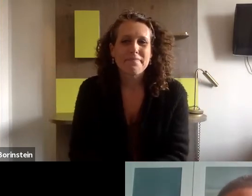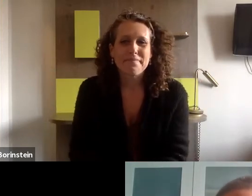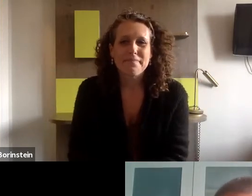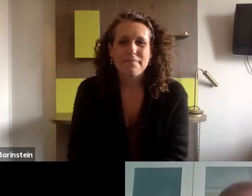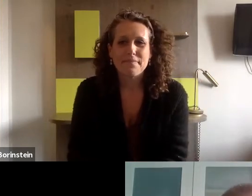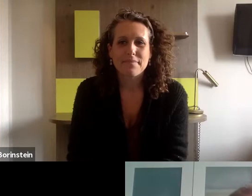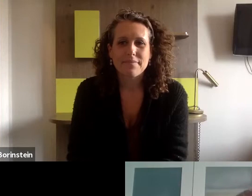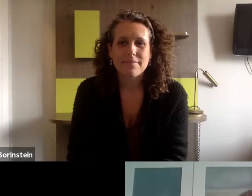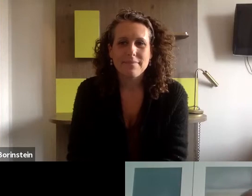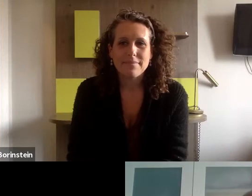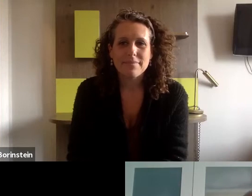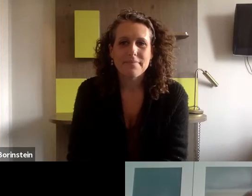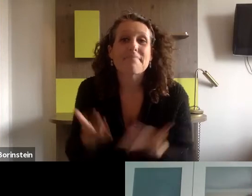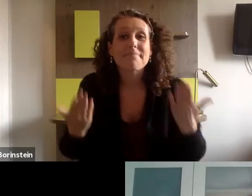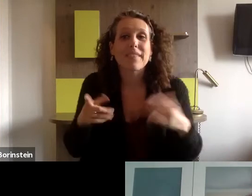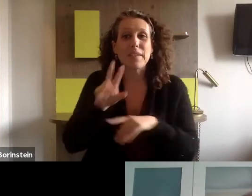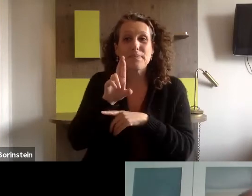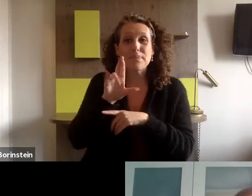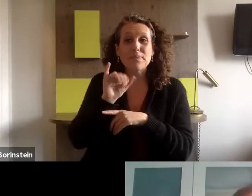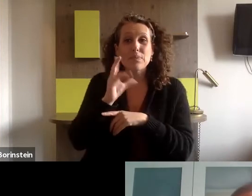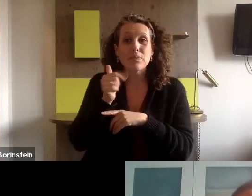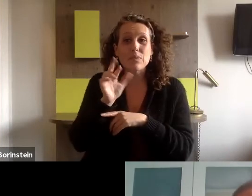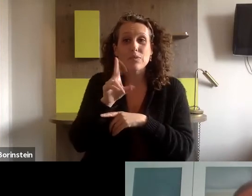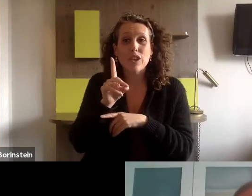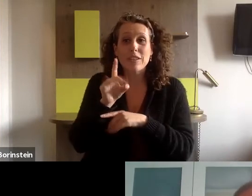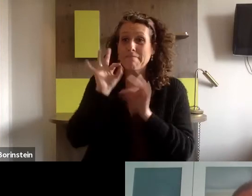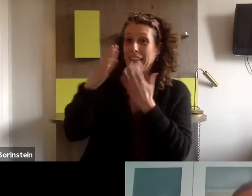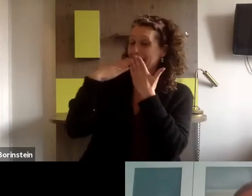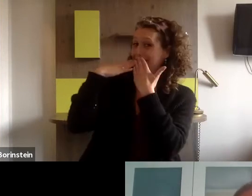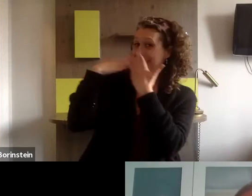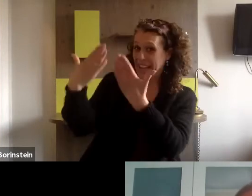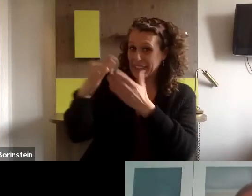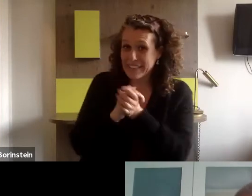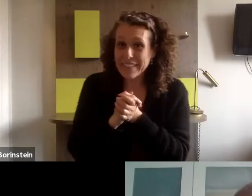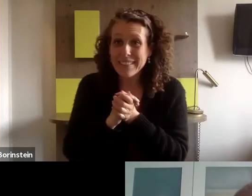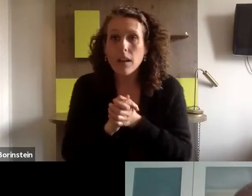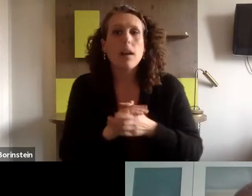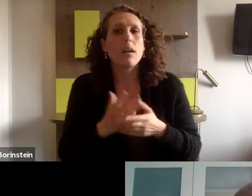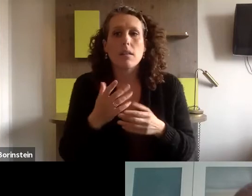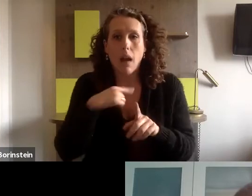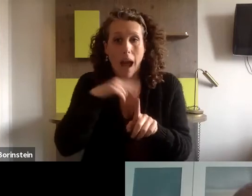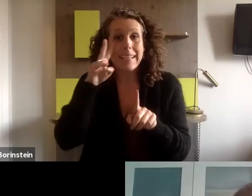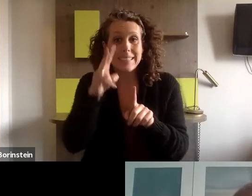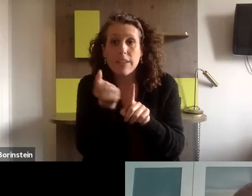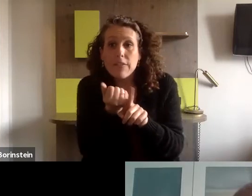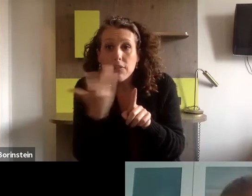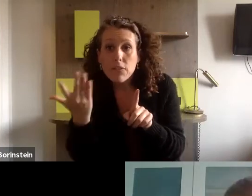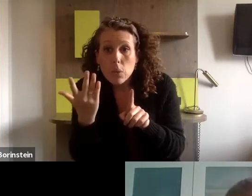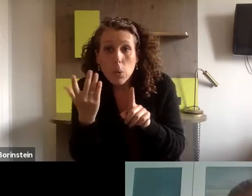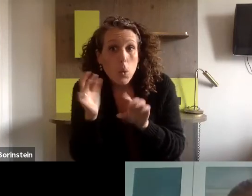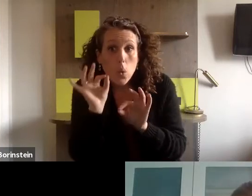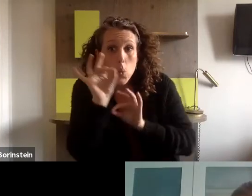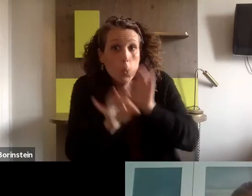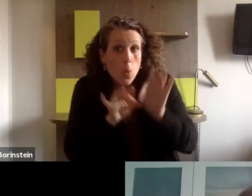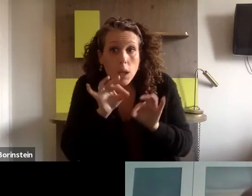you, Tobias. That was great. Sure. We have a few questions. If anybody has any